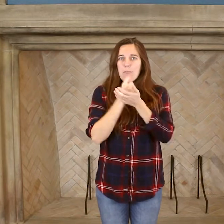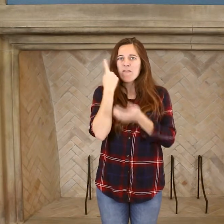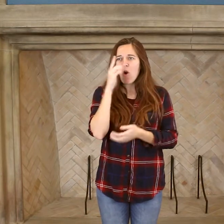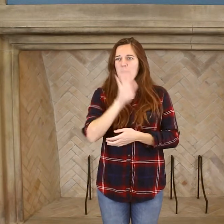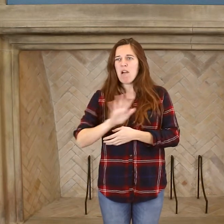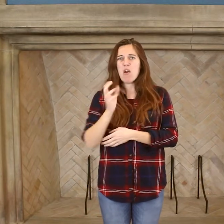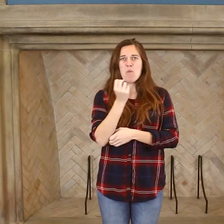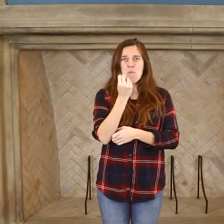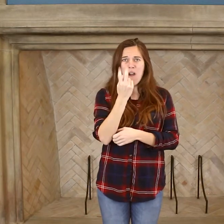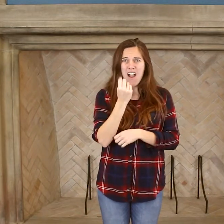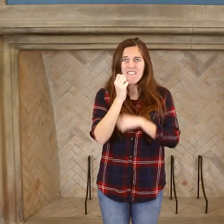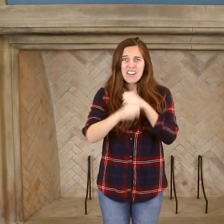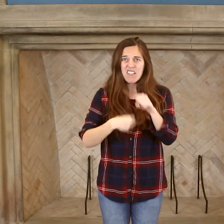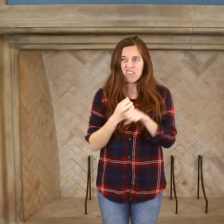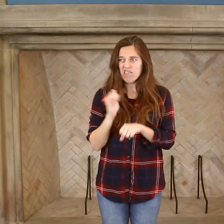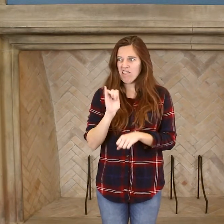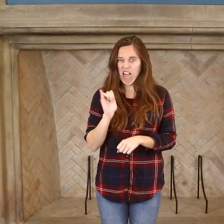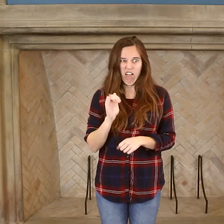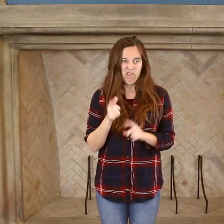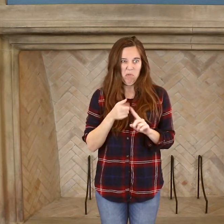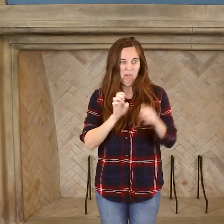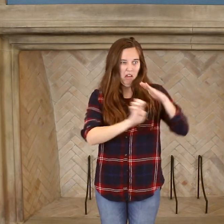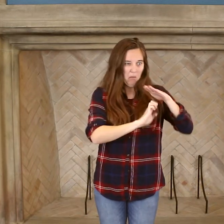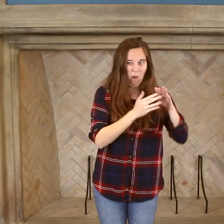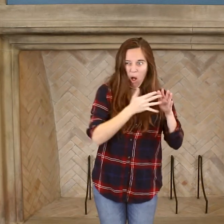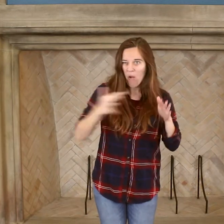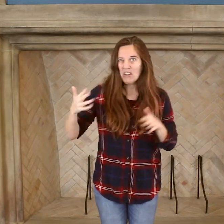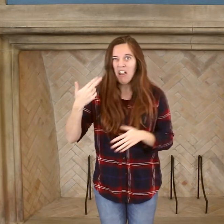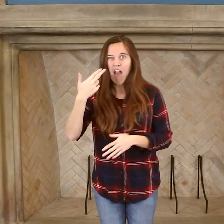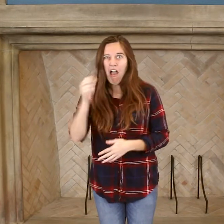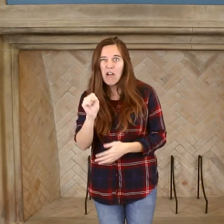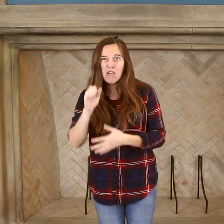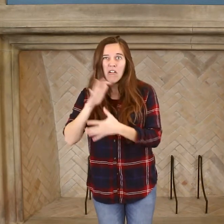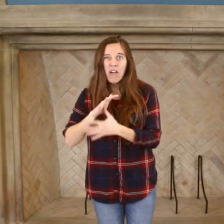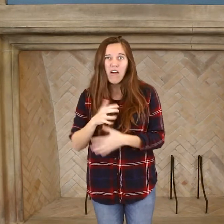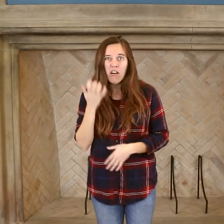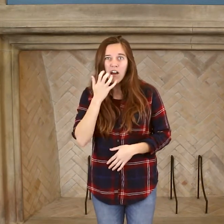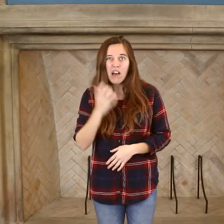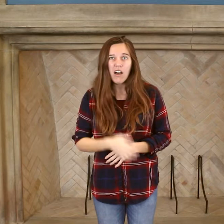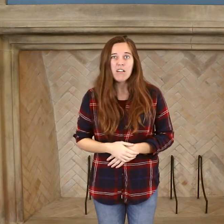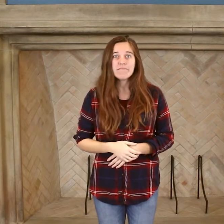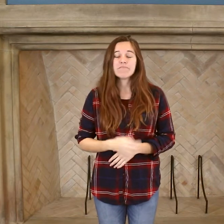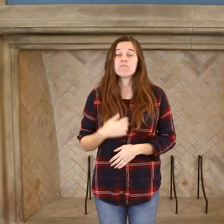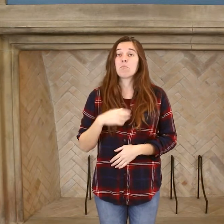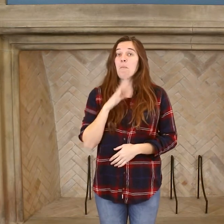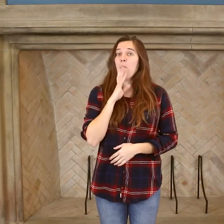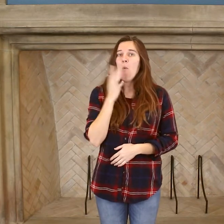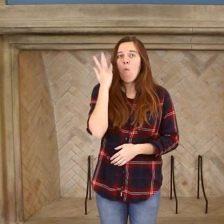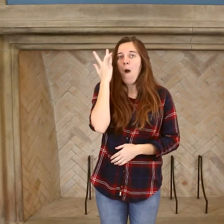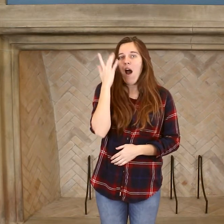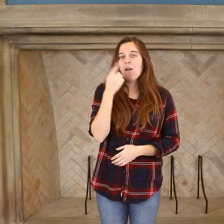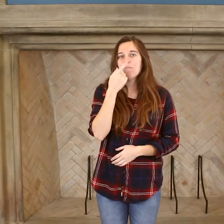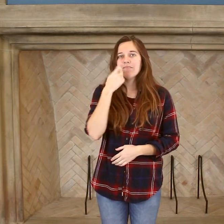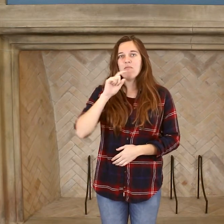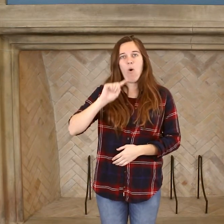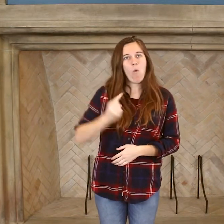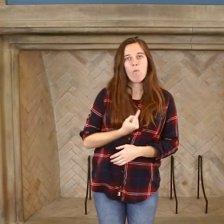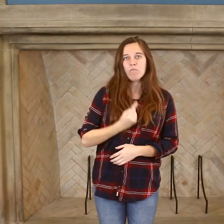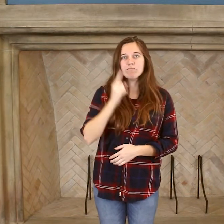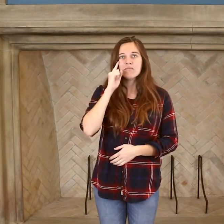I took speech therapy for about 12 years from elementary to my senior year of high school. I spoke because I was the only deaf